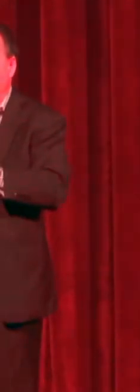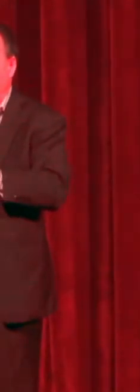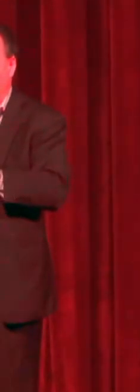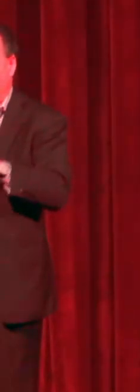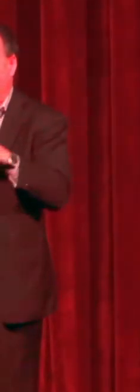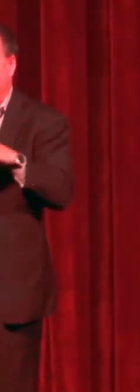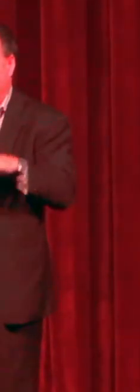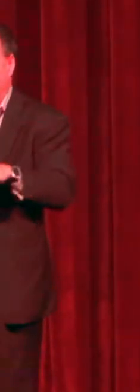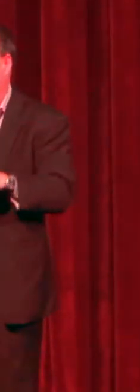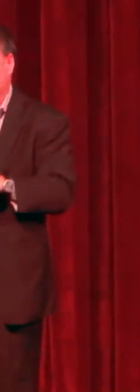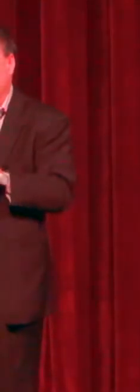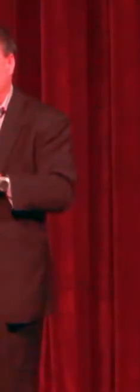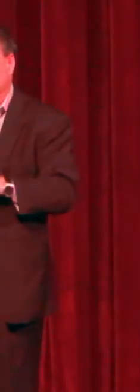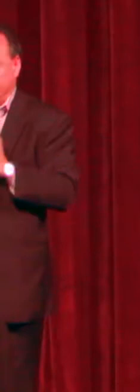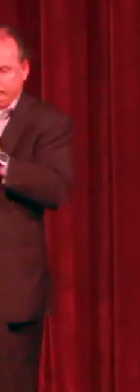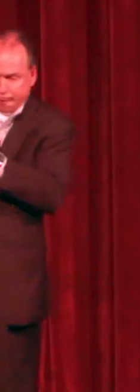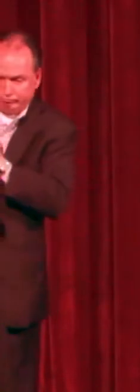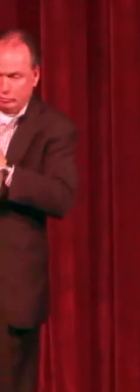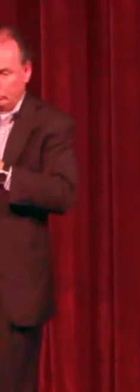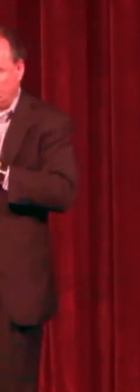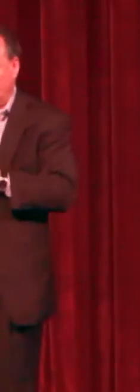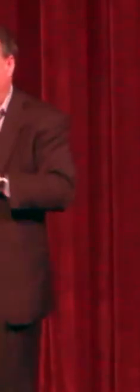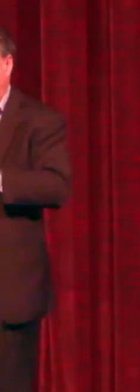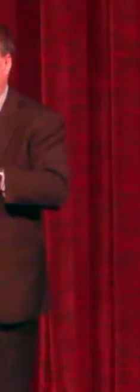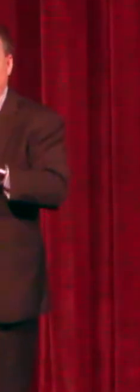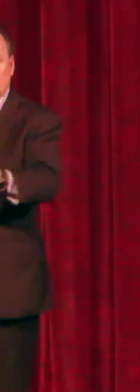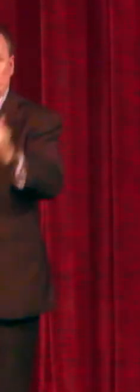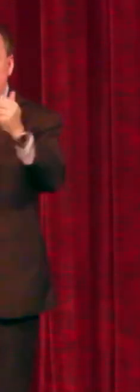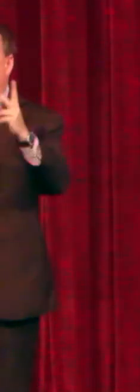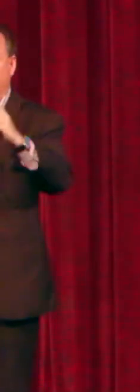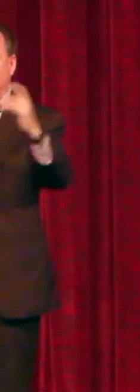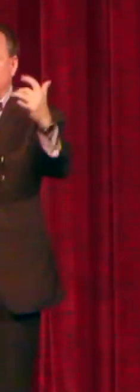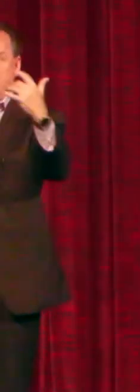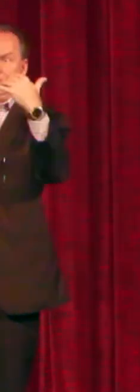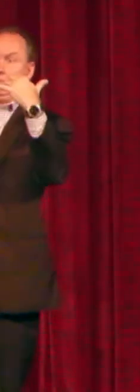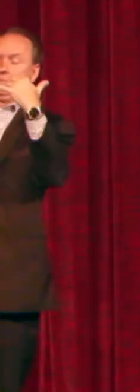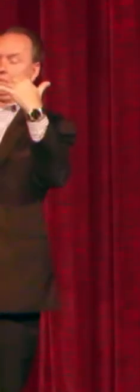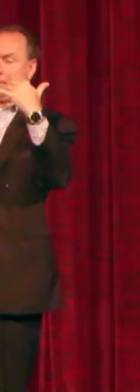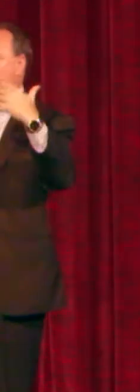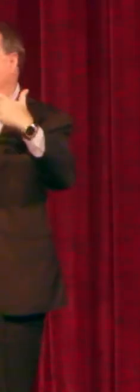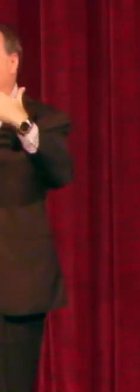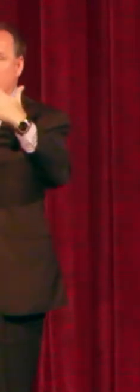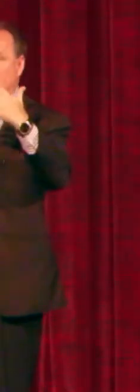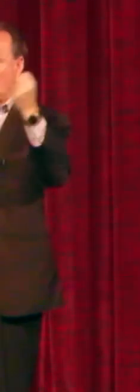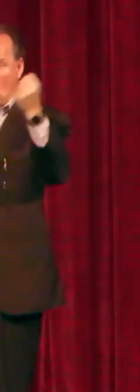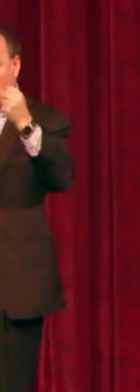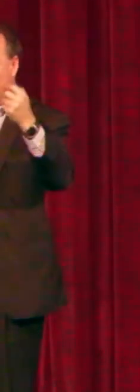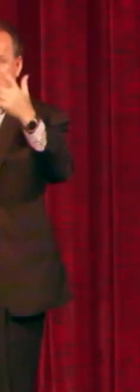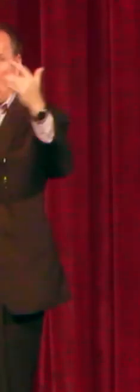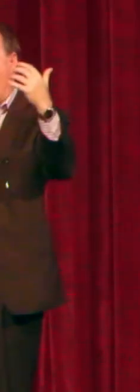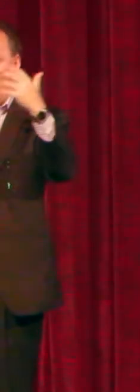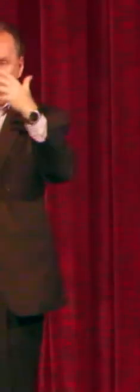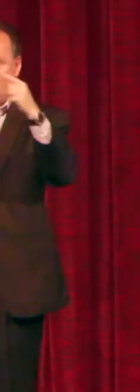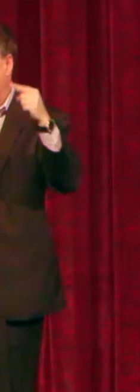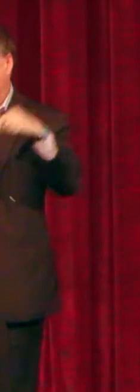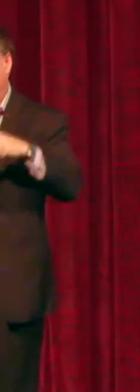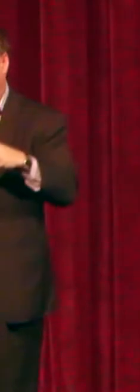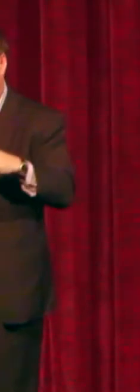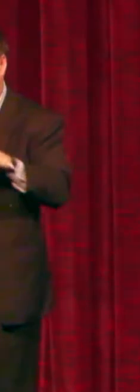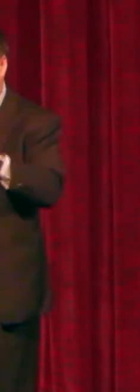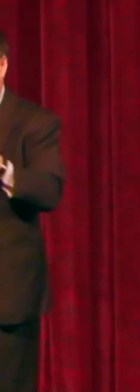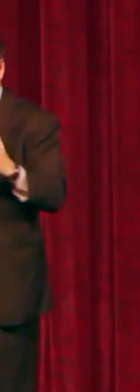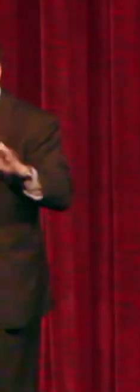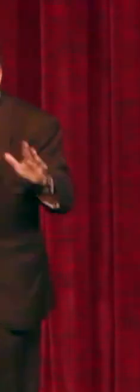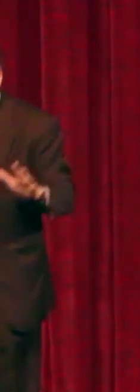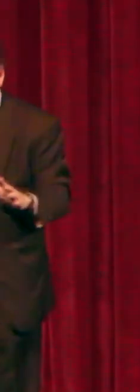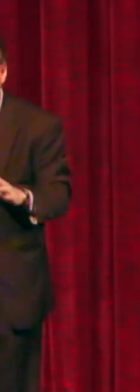able to do our job with mass crowds of parents and cars coming into the district.